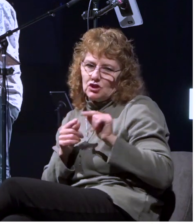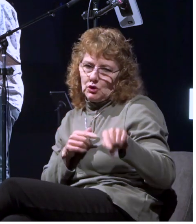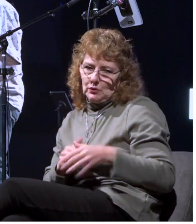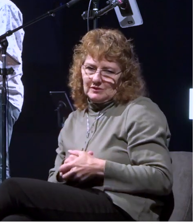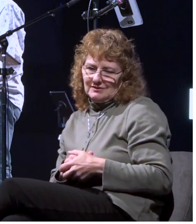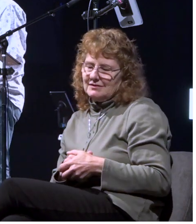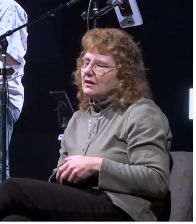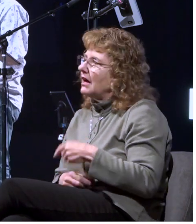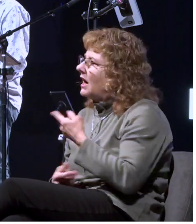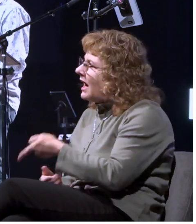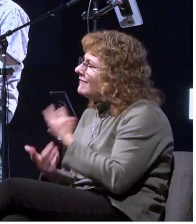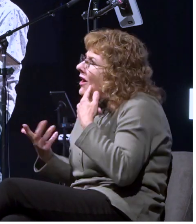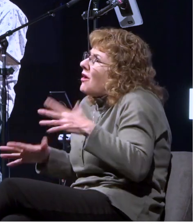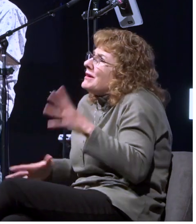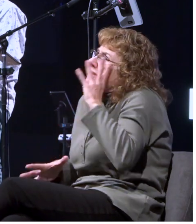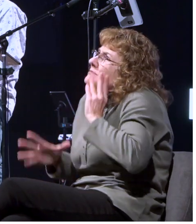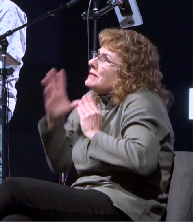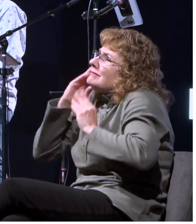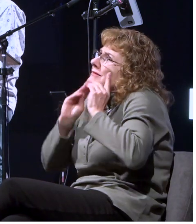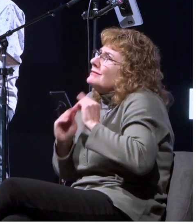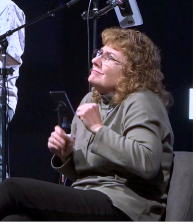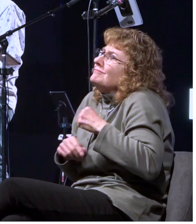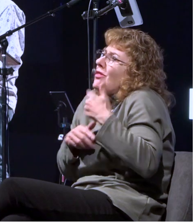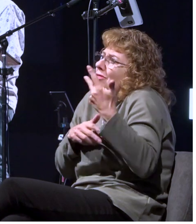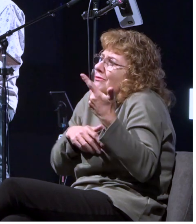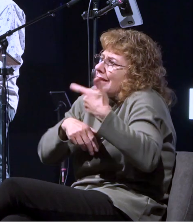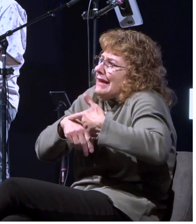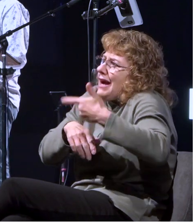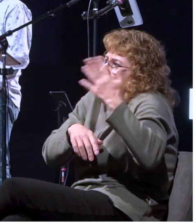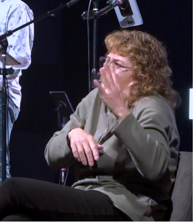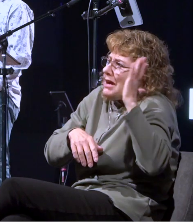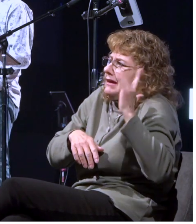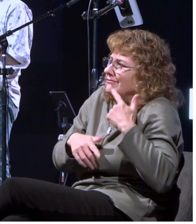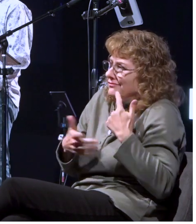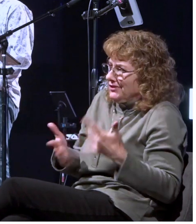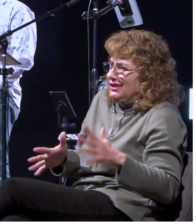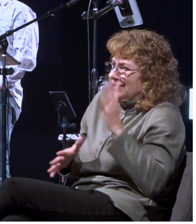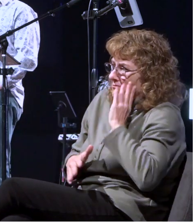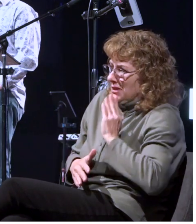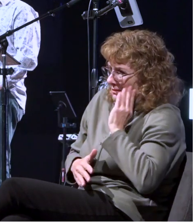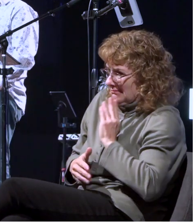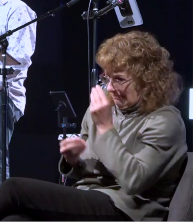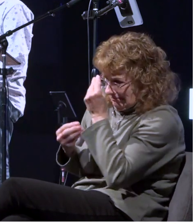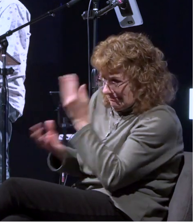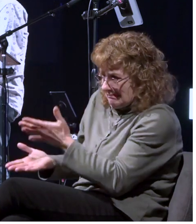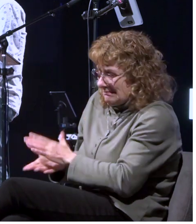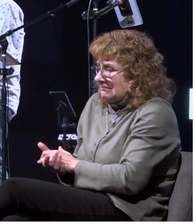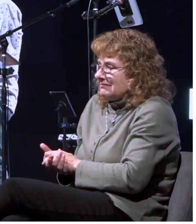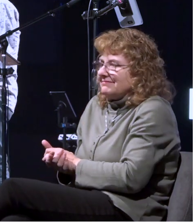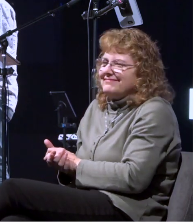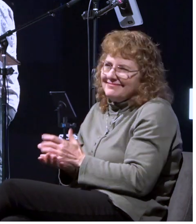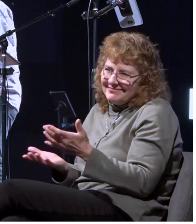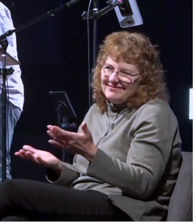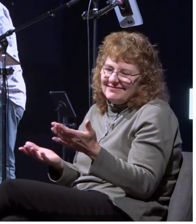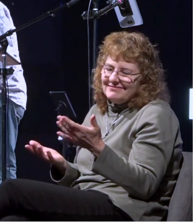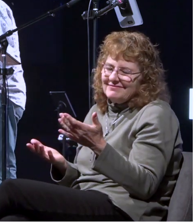three times before so the the point is and and and here's for us